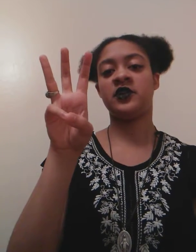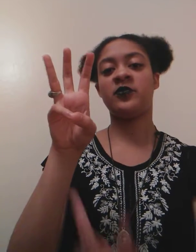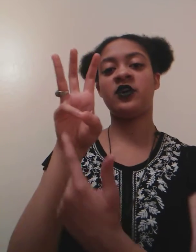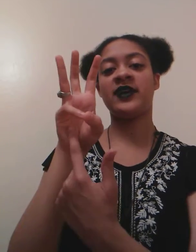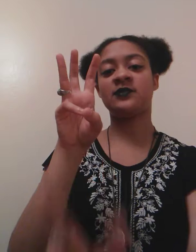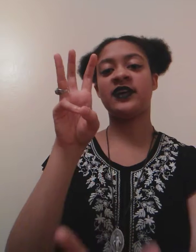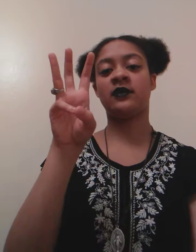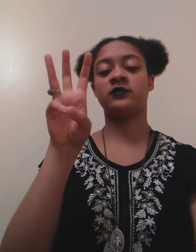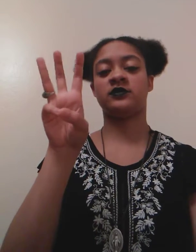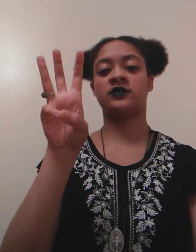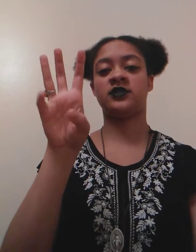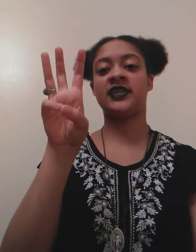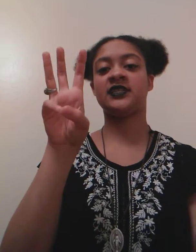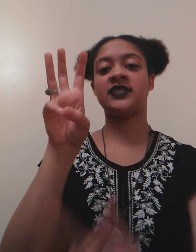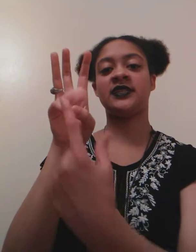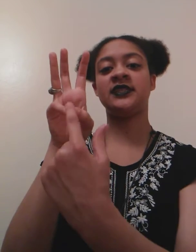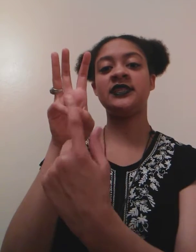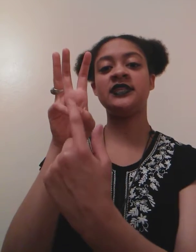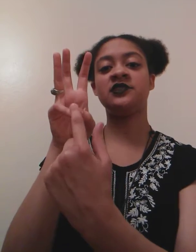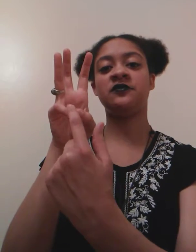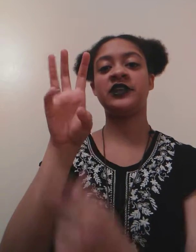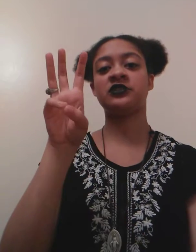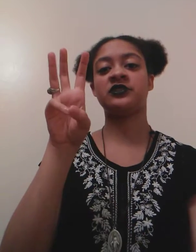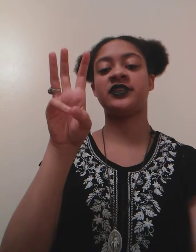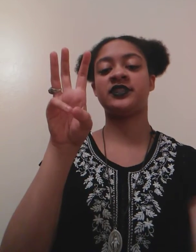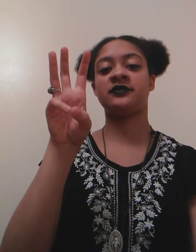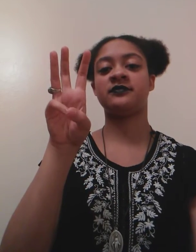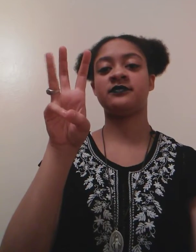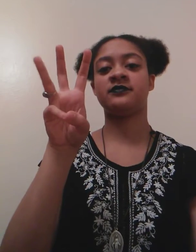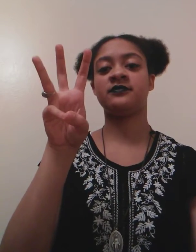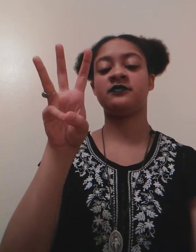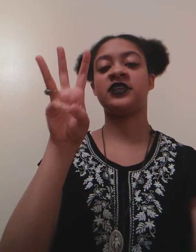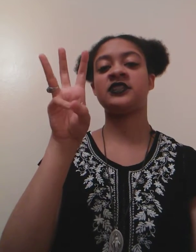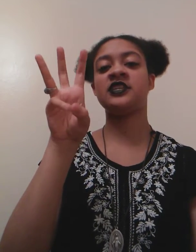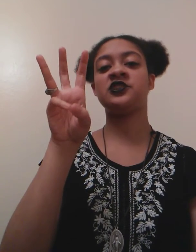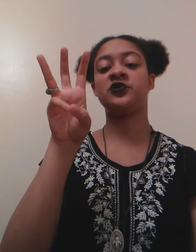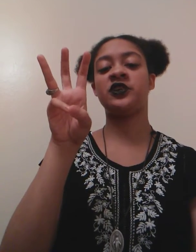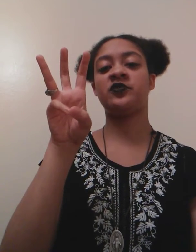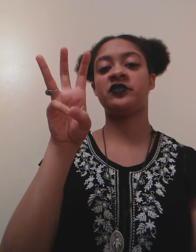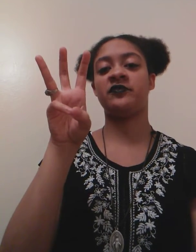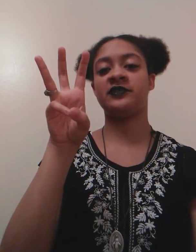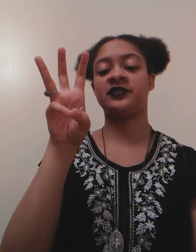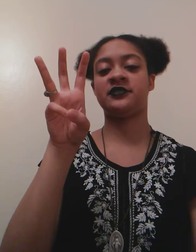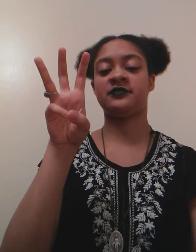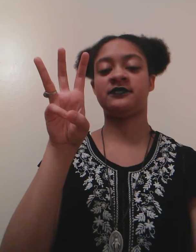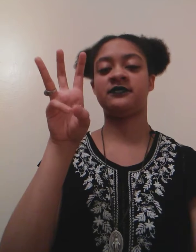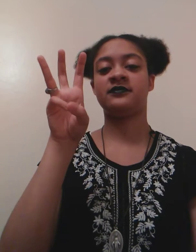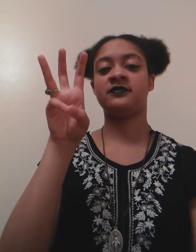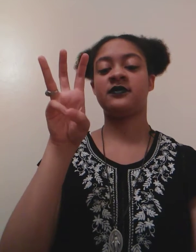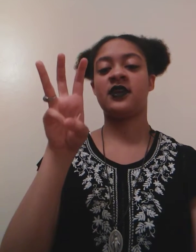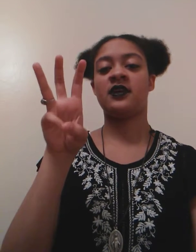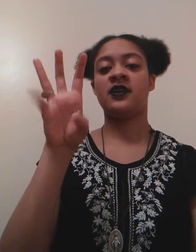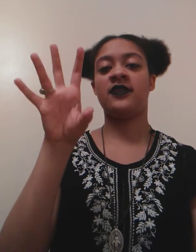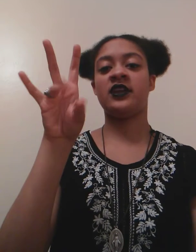Your palm has to be outward so they can see that these 2 fingers are touching, because these 2 are the important fingers here. And then it